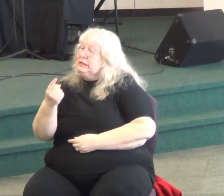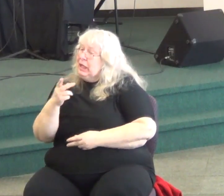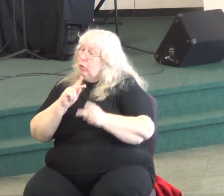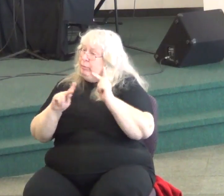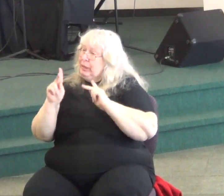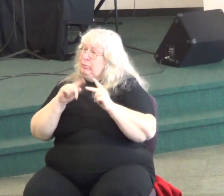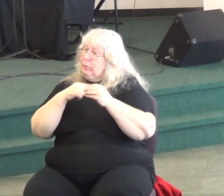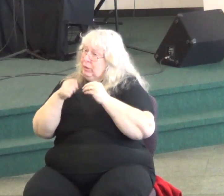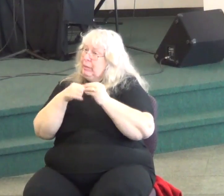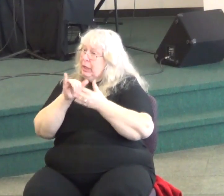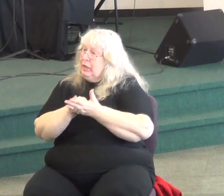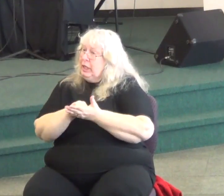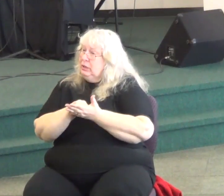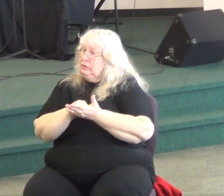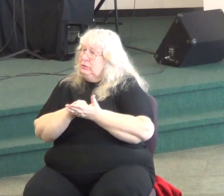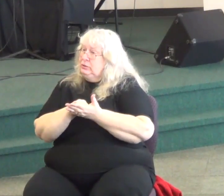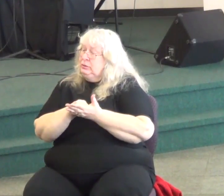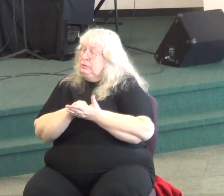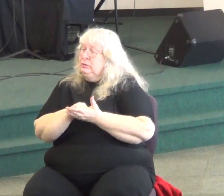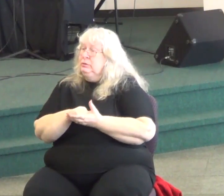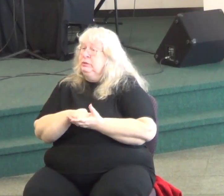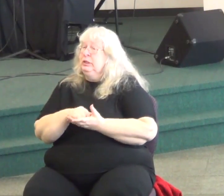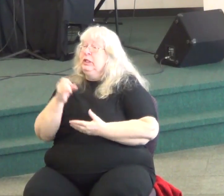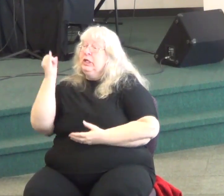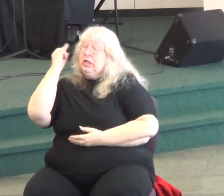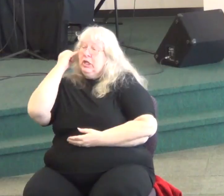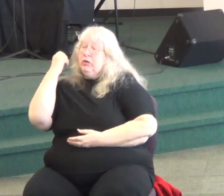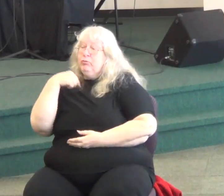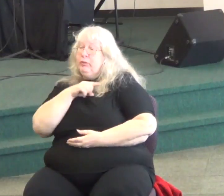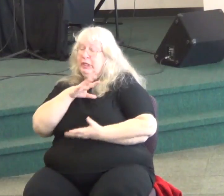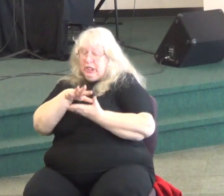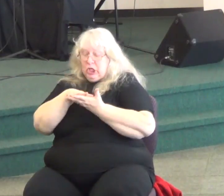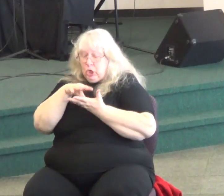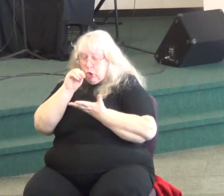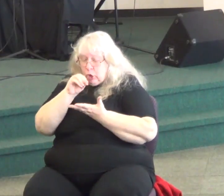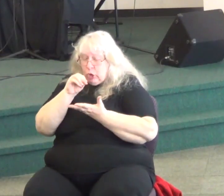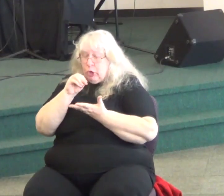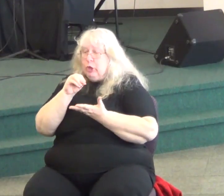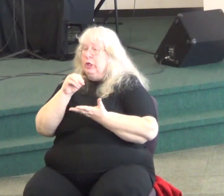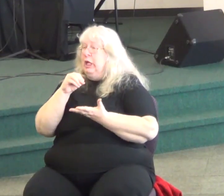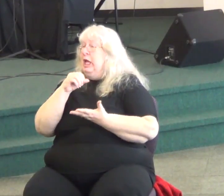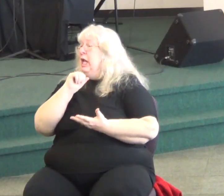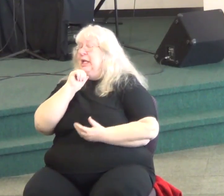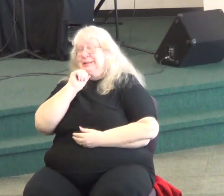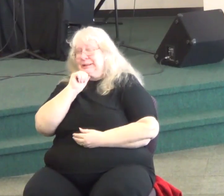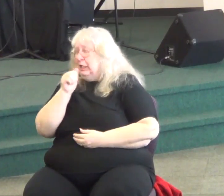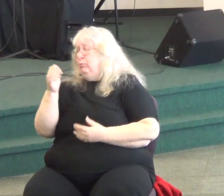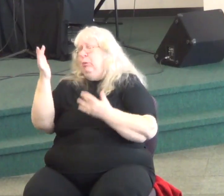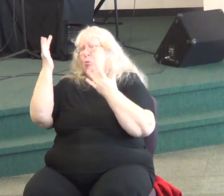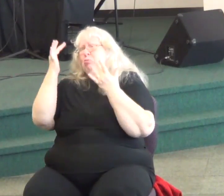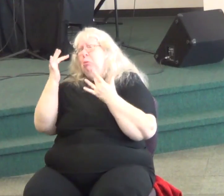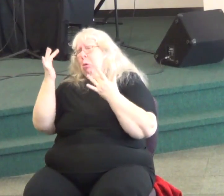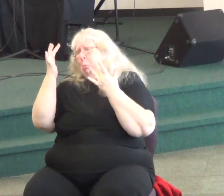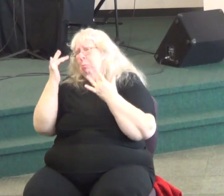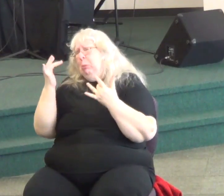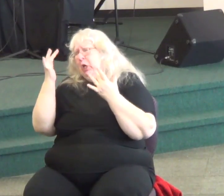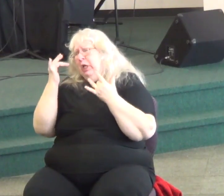If we can learn from it and not be woe is me and pick ourselves up. He's saying